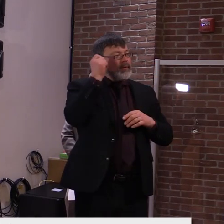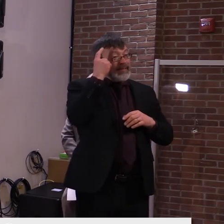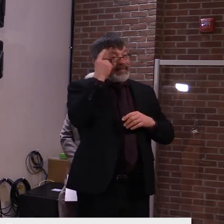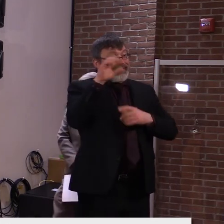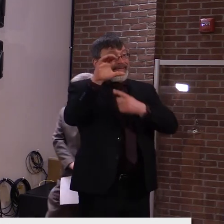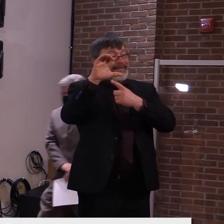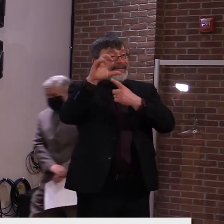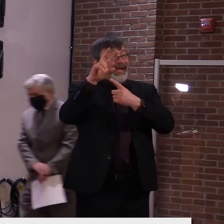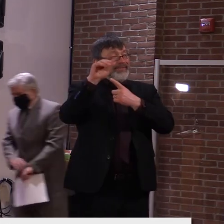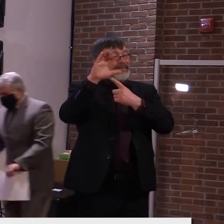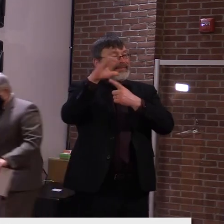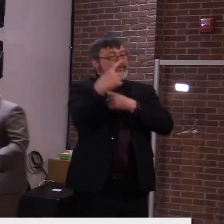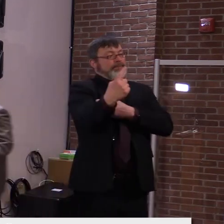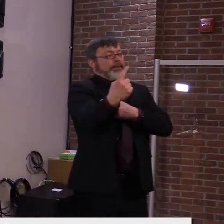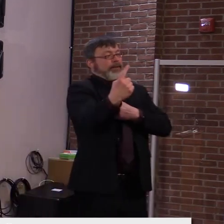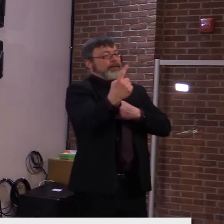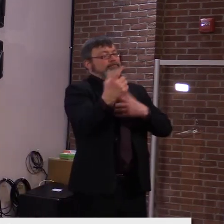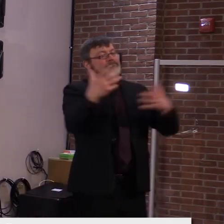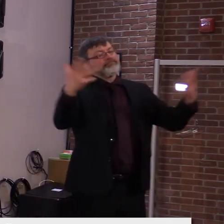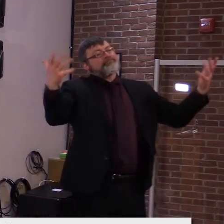the outlier. Secretary Smith.